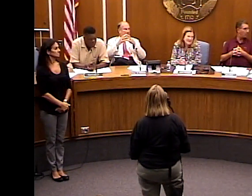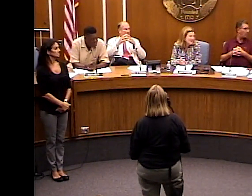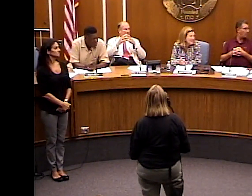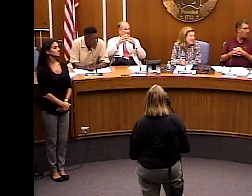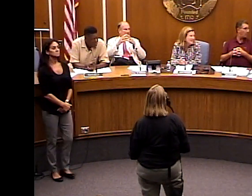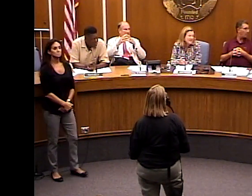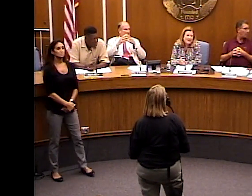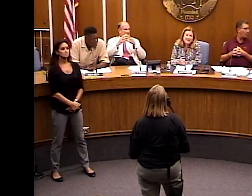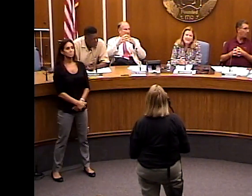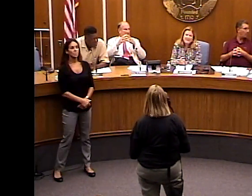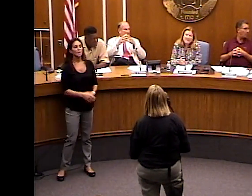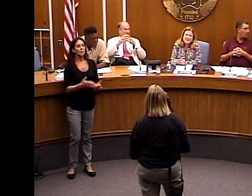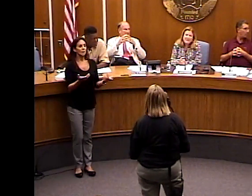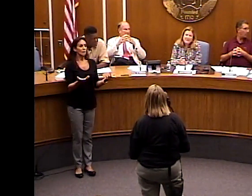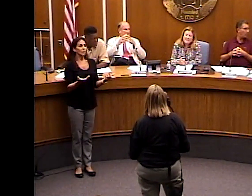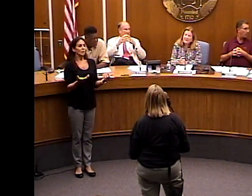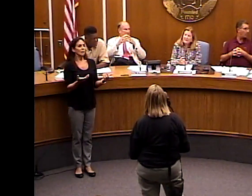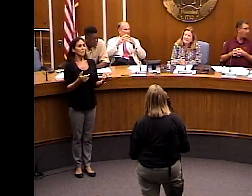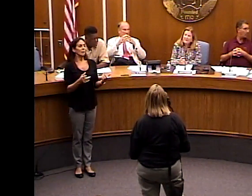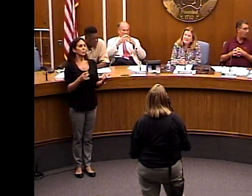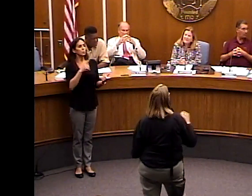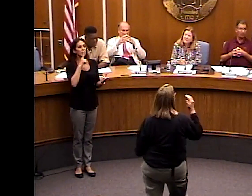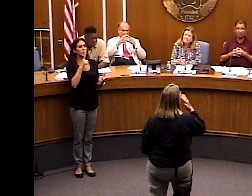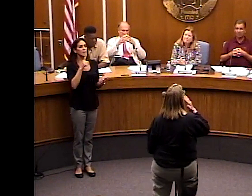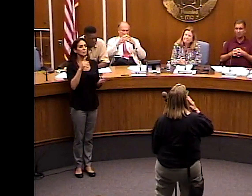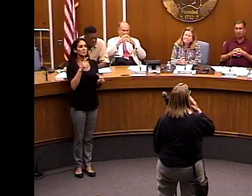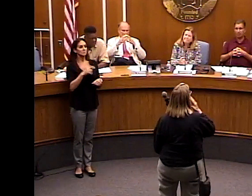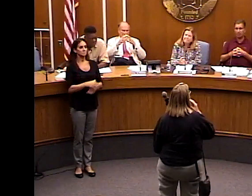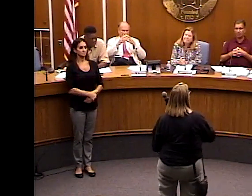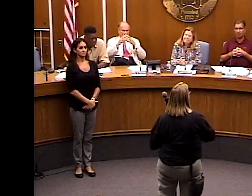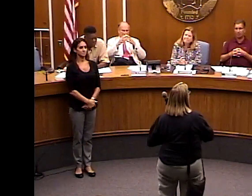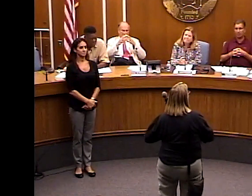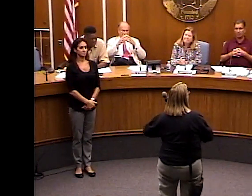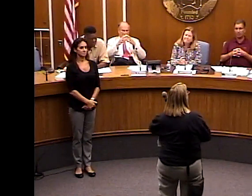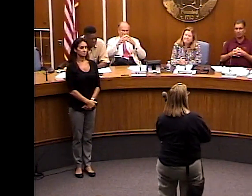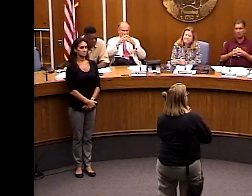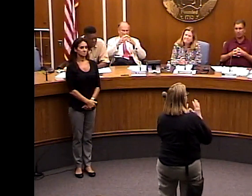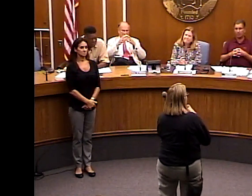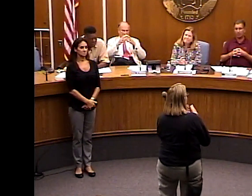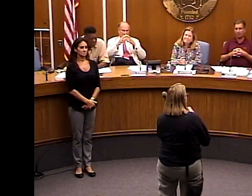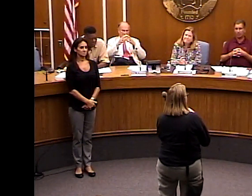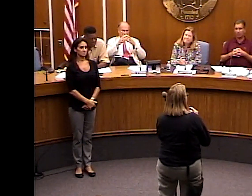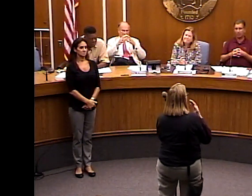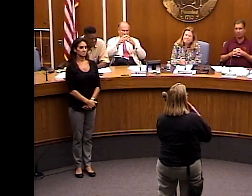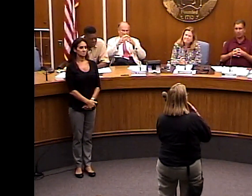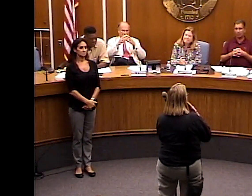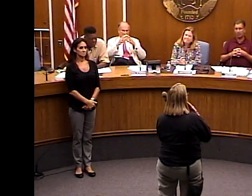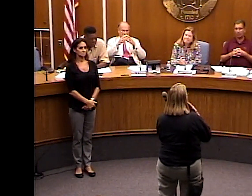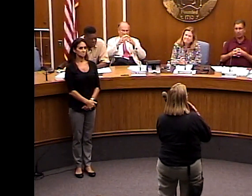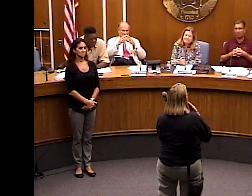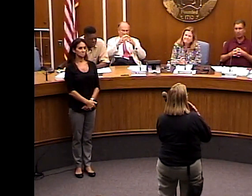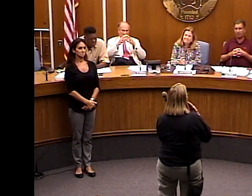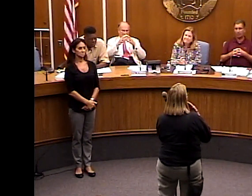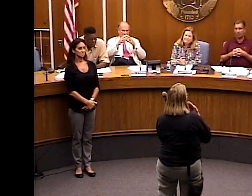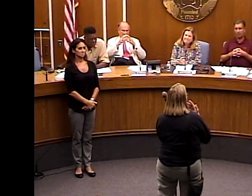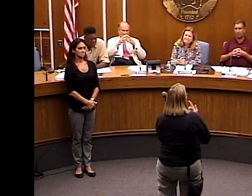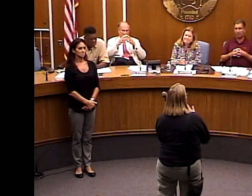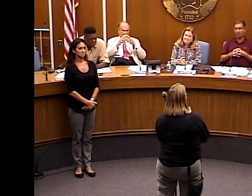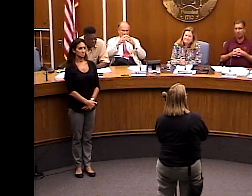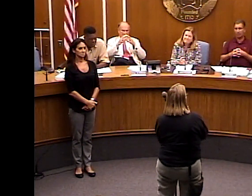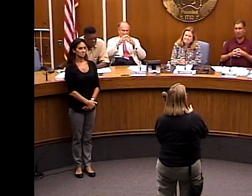affects your credibility, I suppose. You know, in a meeting,